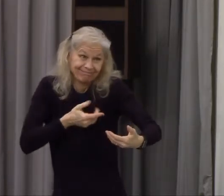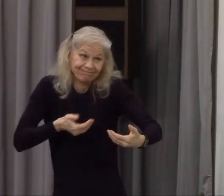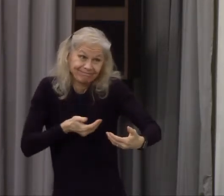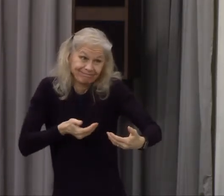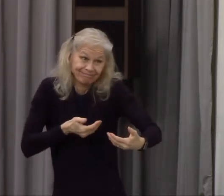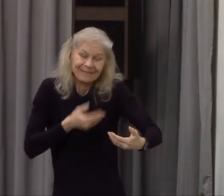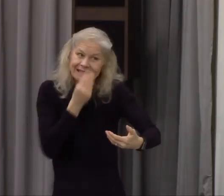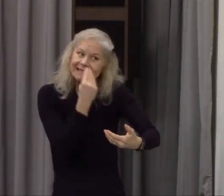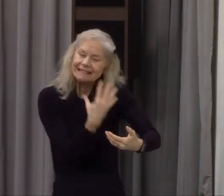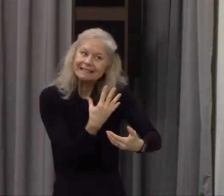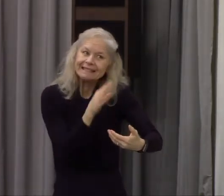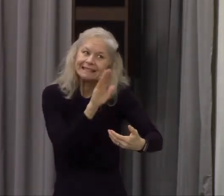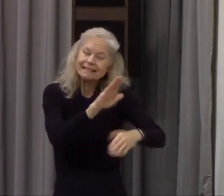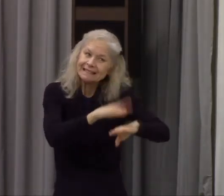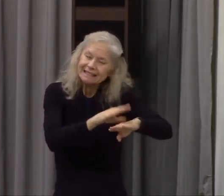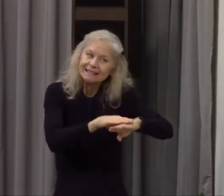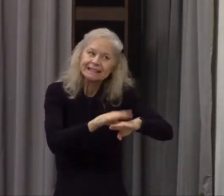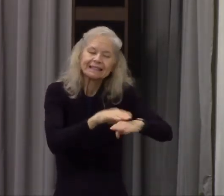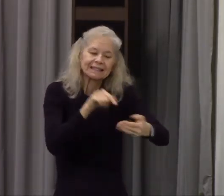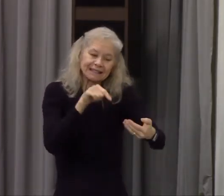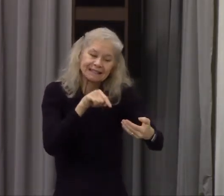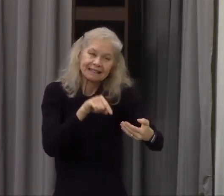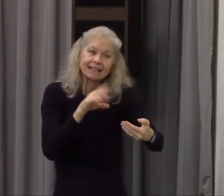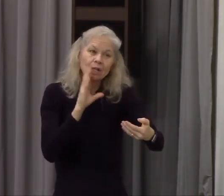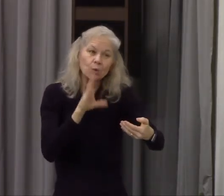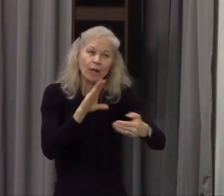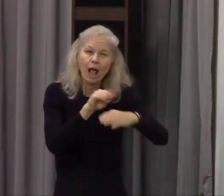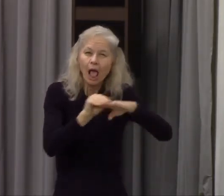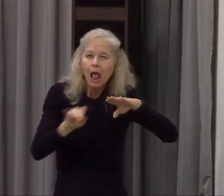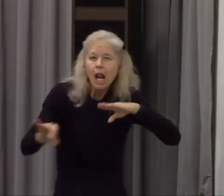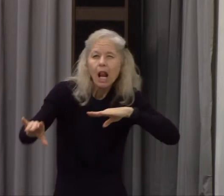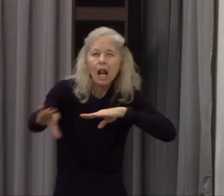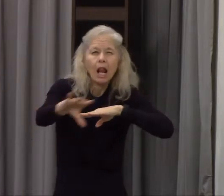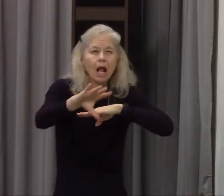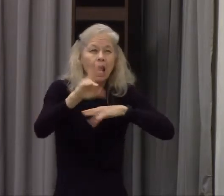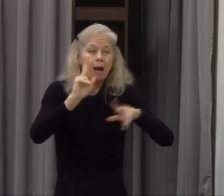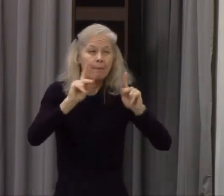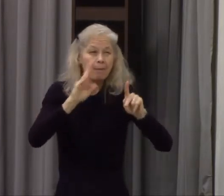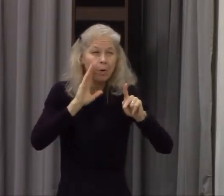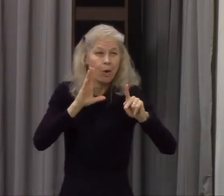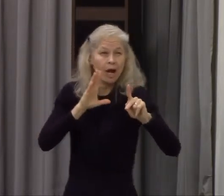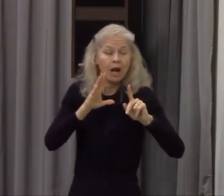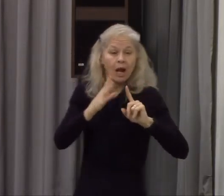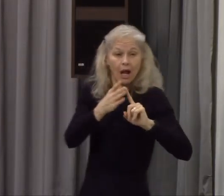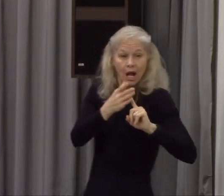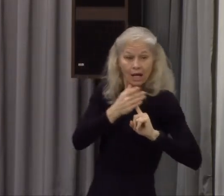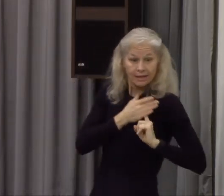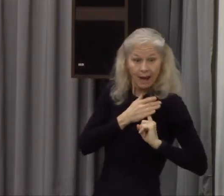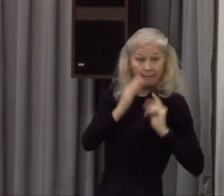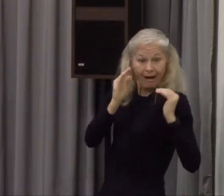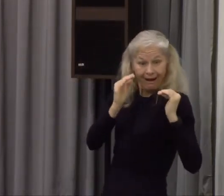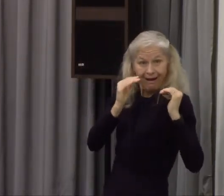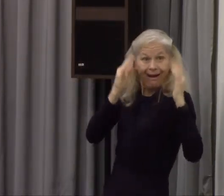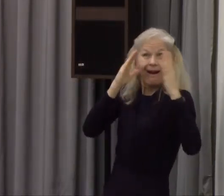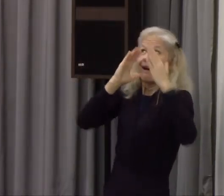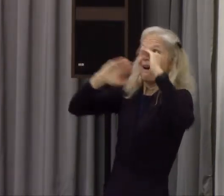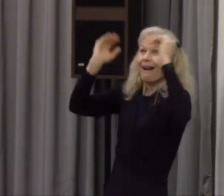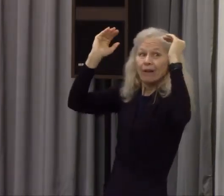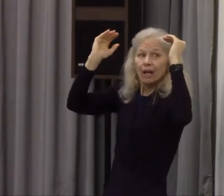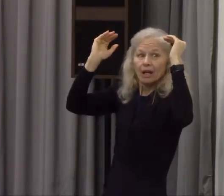Yea, and a sword shall pierce through thy own soul also. Here it is, that the thoughts of many hearts may be revealed. Spoke